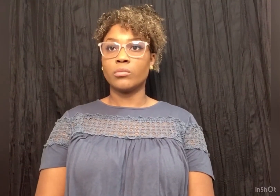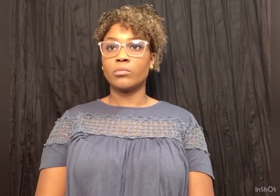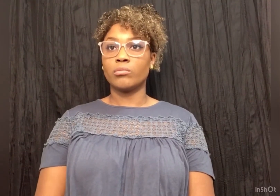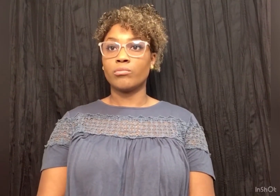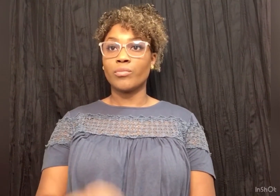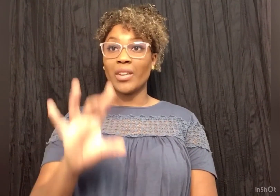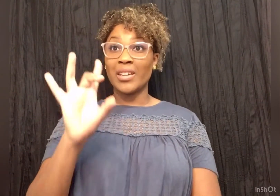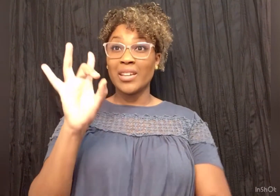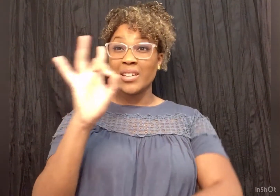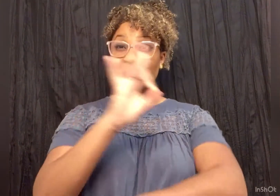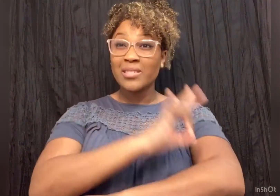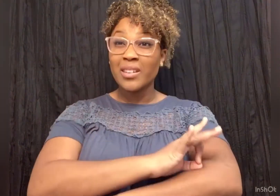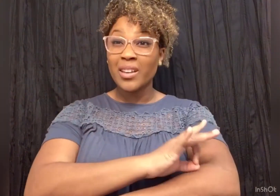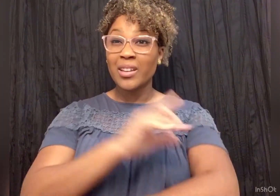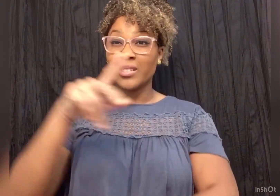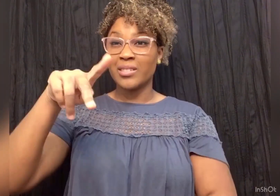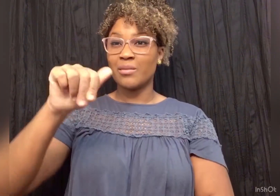The 8 days of Passover.